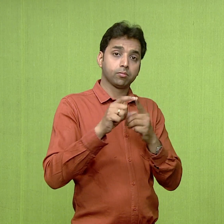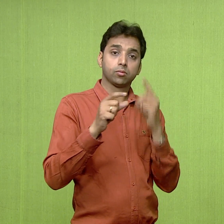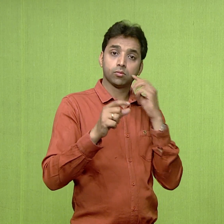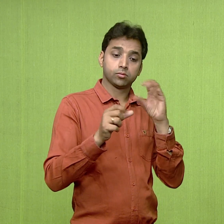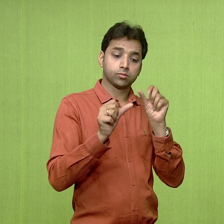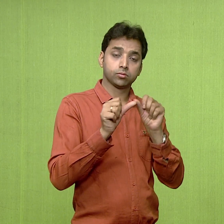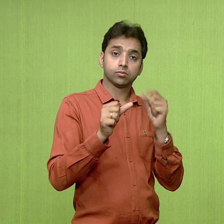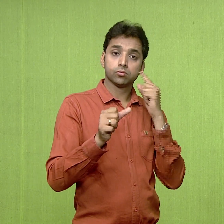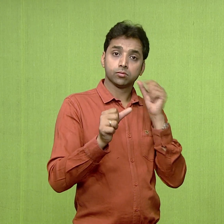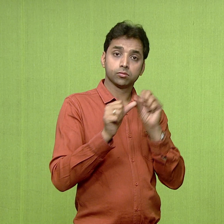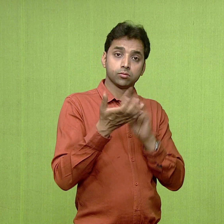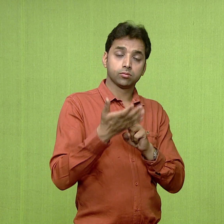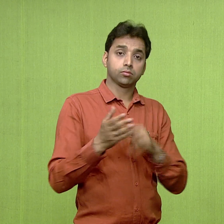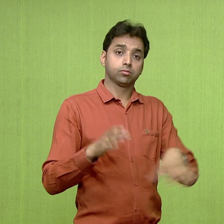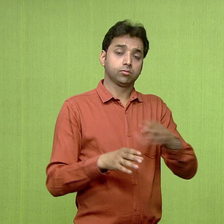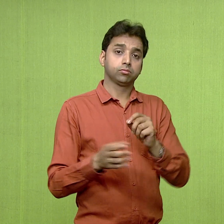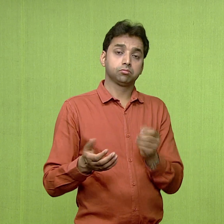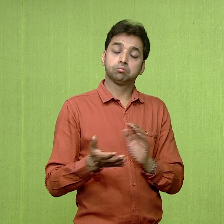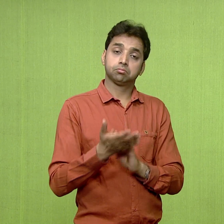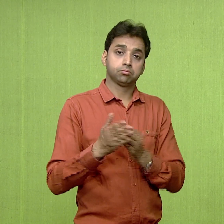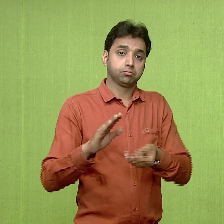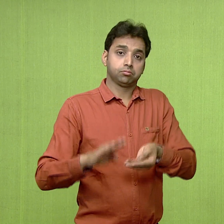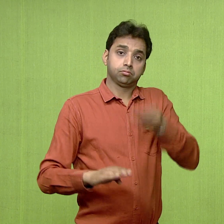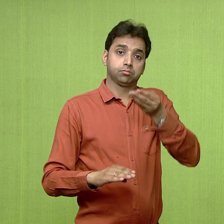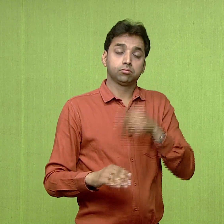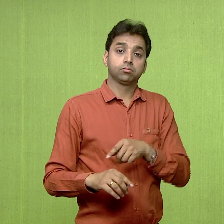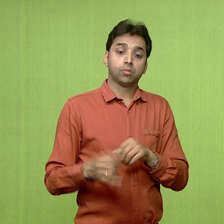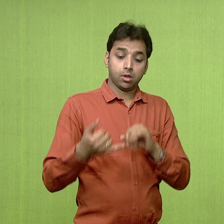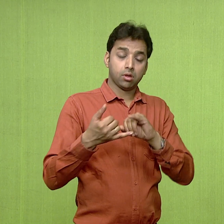in which great progress was made, was surgery.